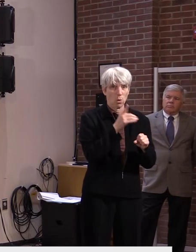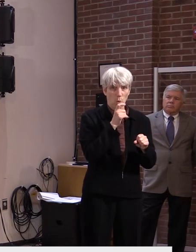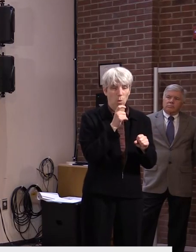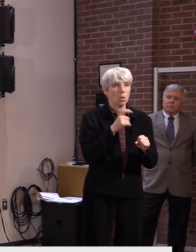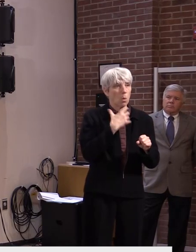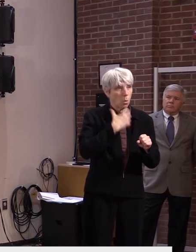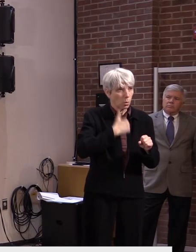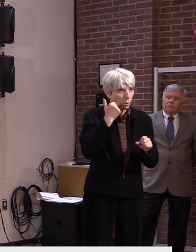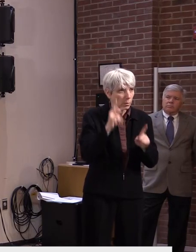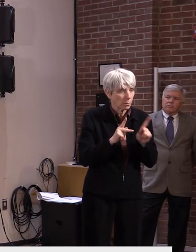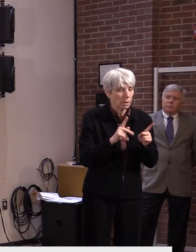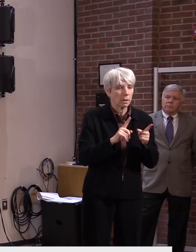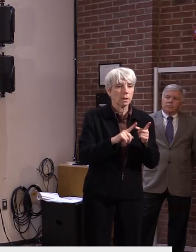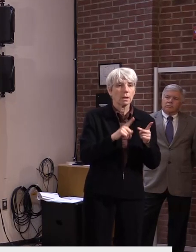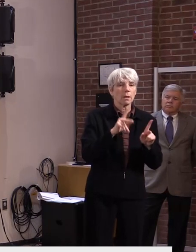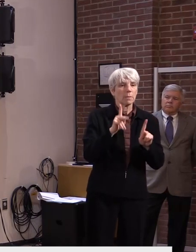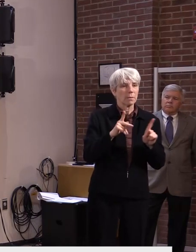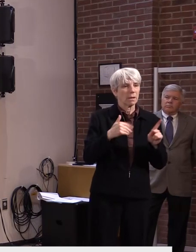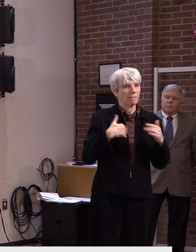beginning.